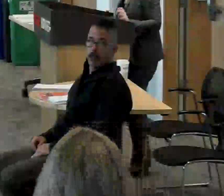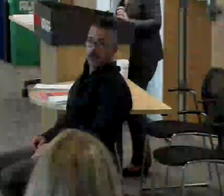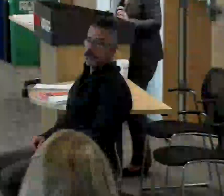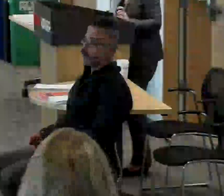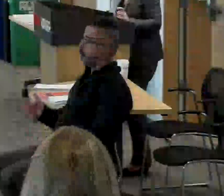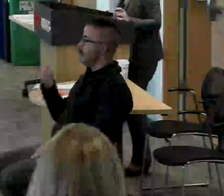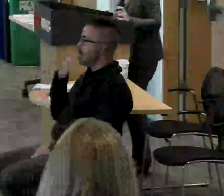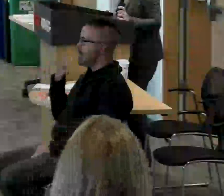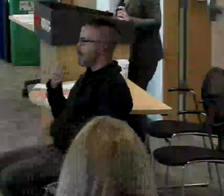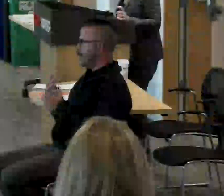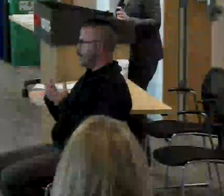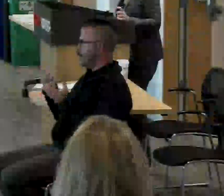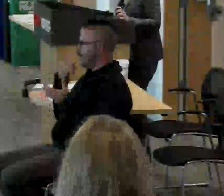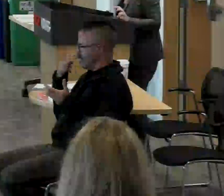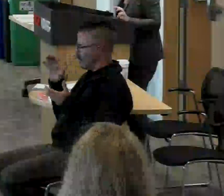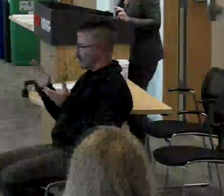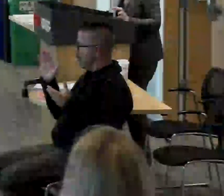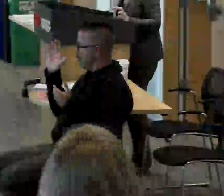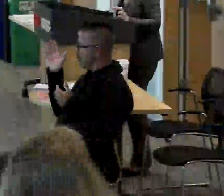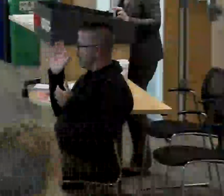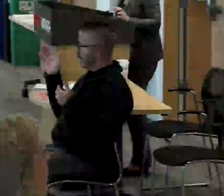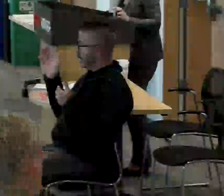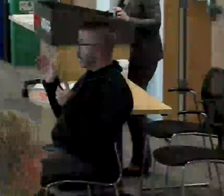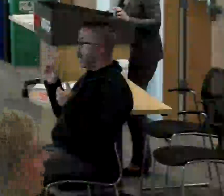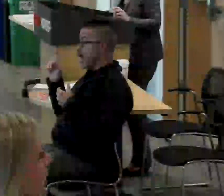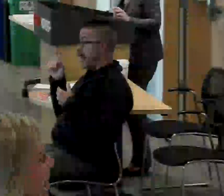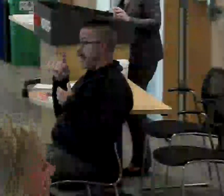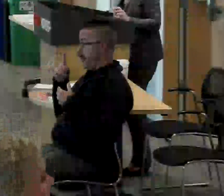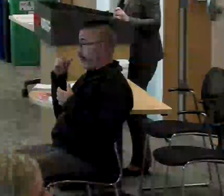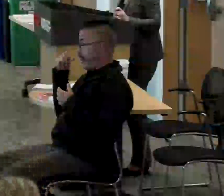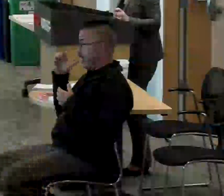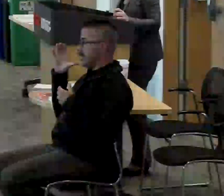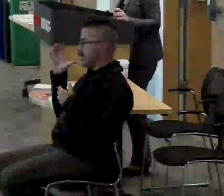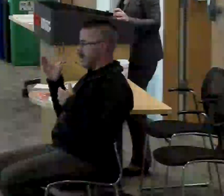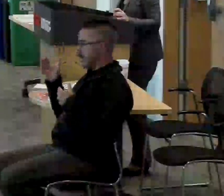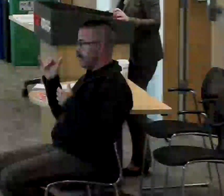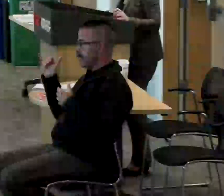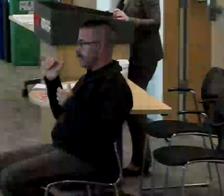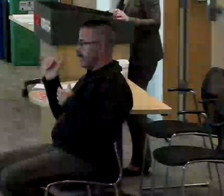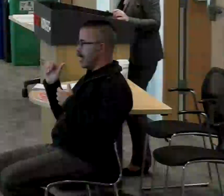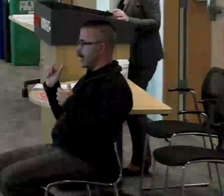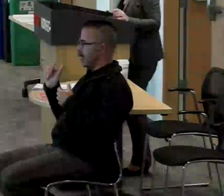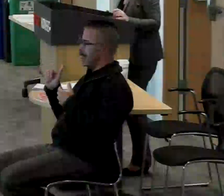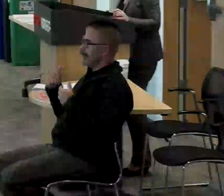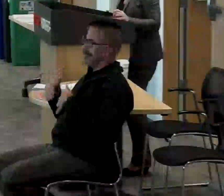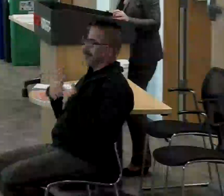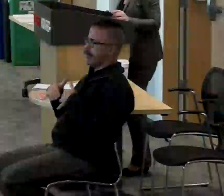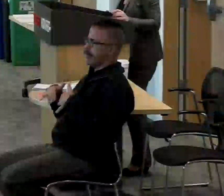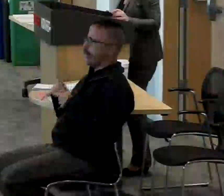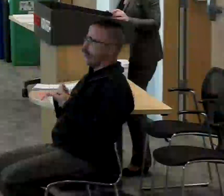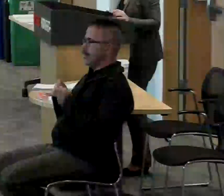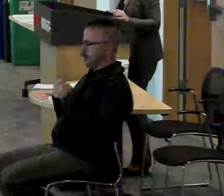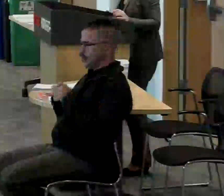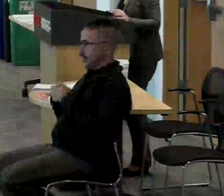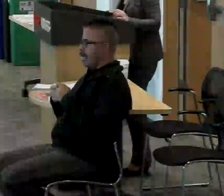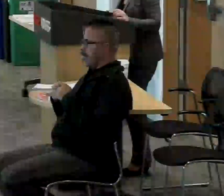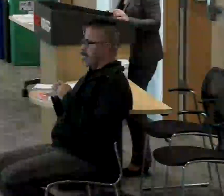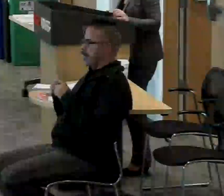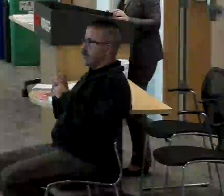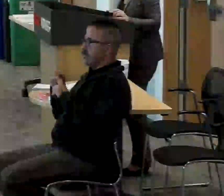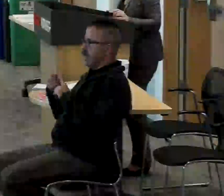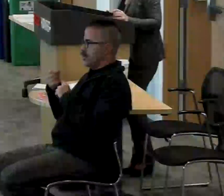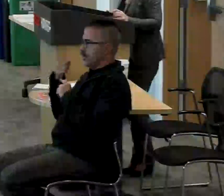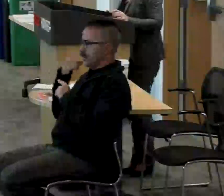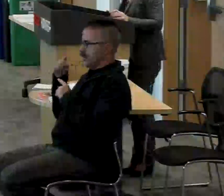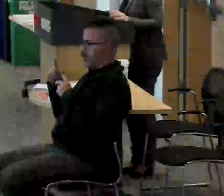Thank you so much for your presentation. This seems like a real game changer to me. We work with a lot of people with chronic health conditions that get